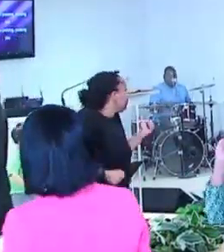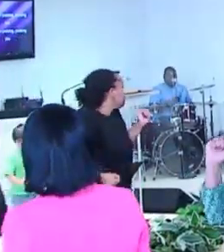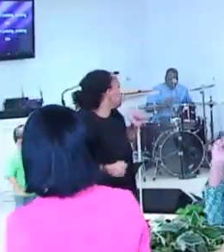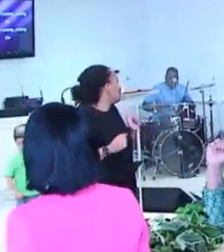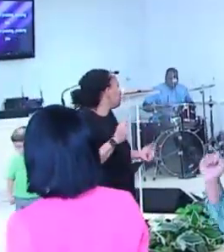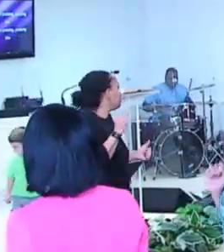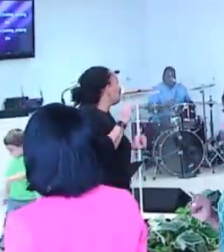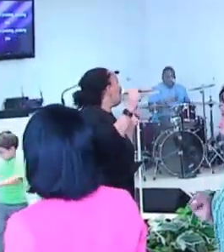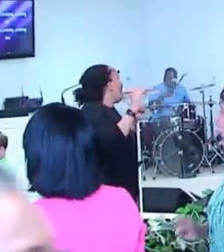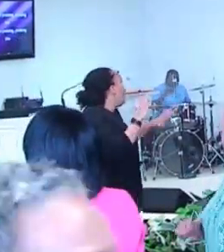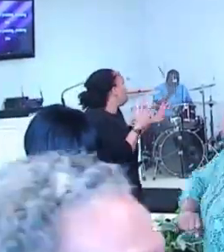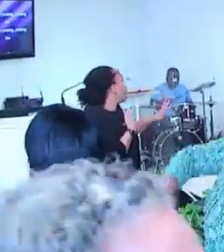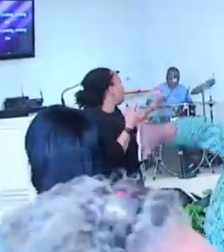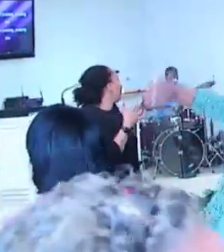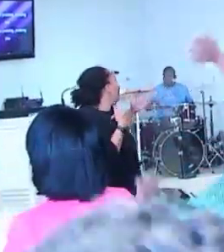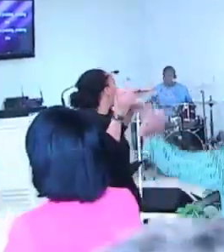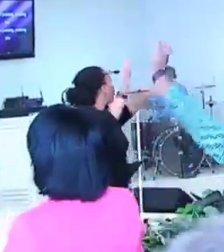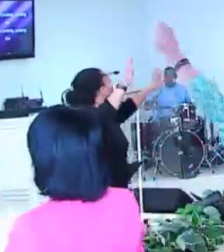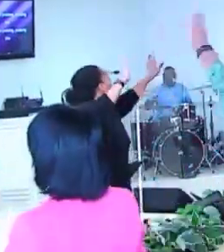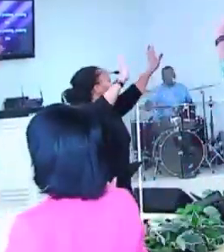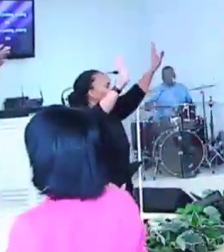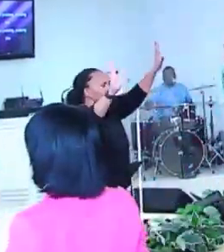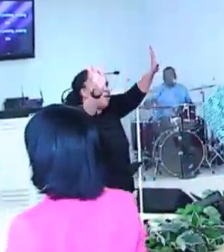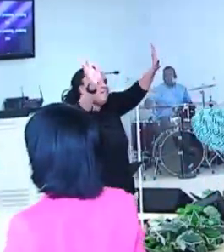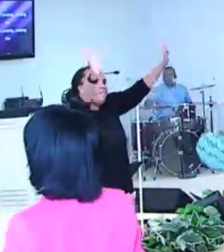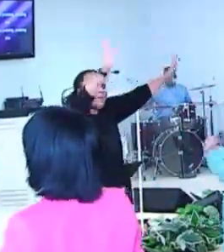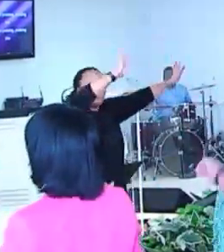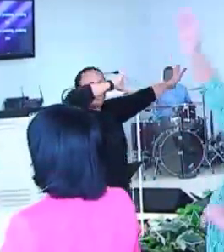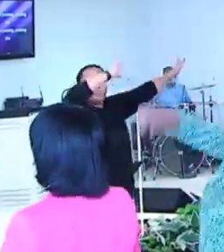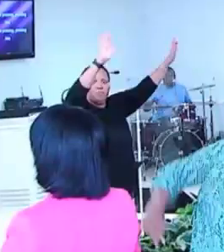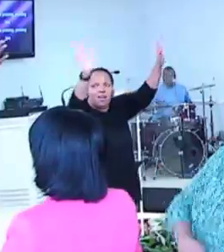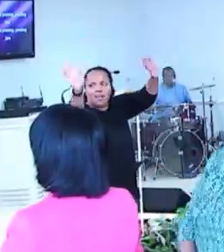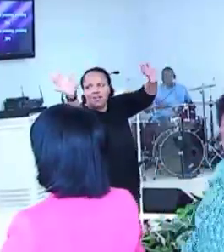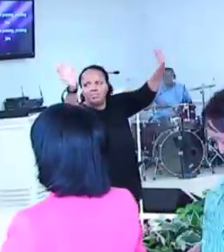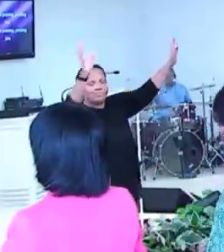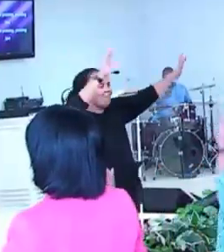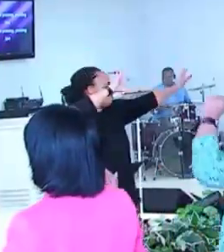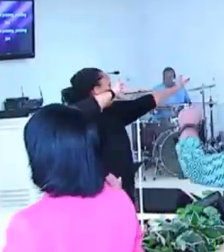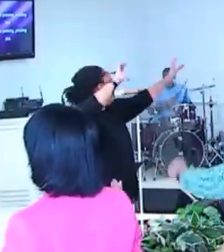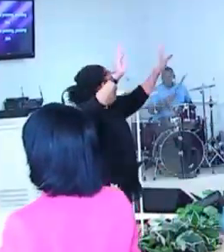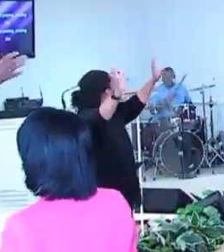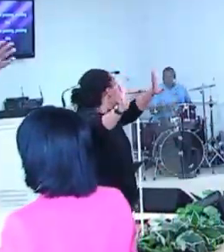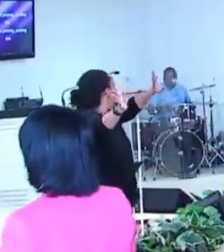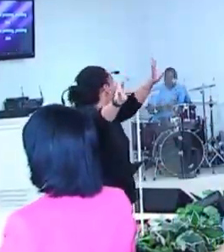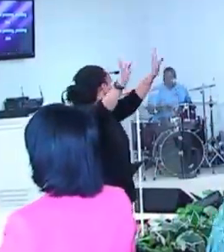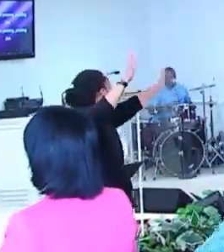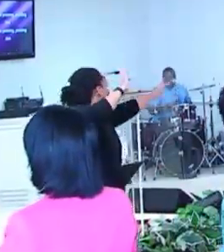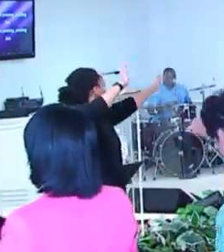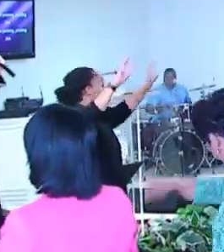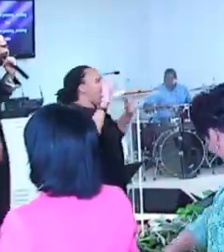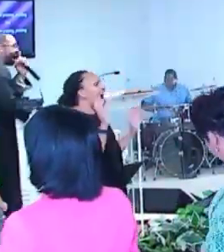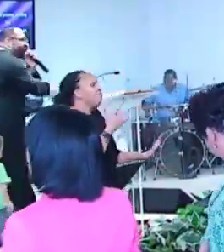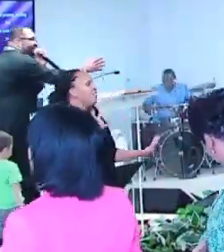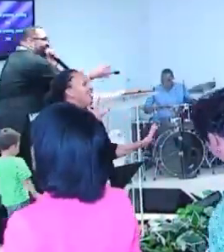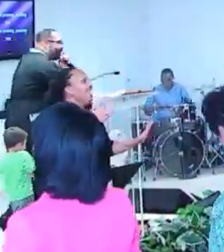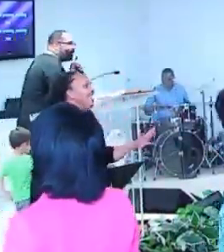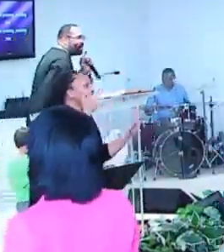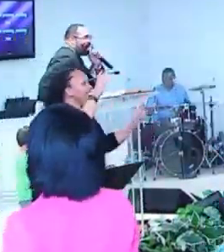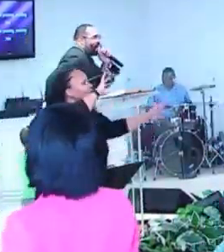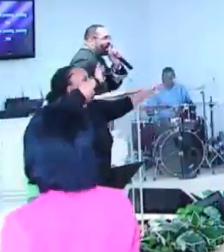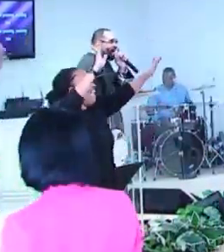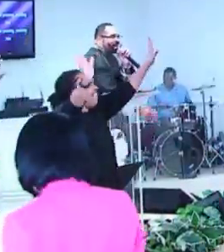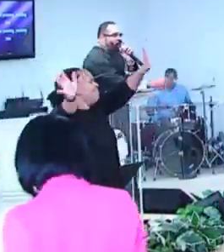I feel like waving my hands. I feel like waving my hand. The devil's mad. I